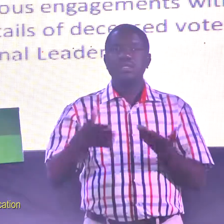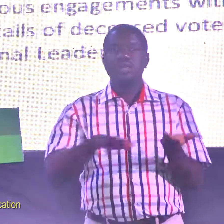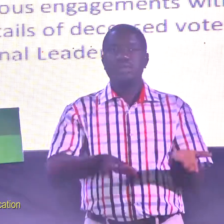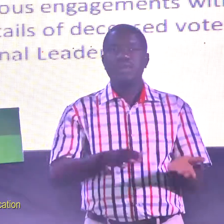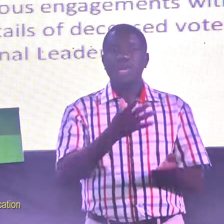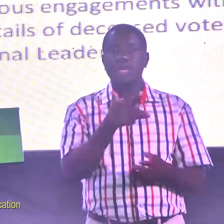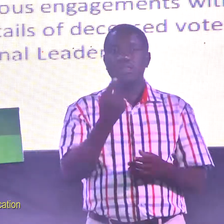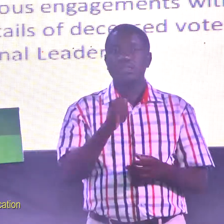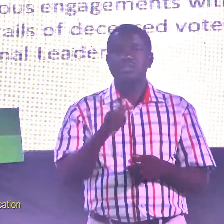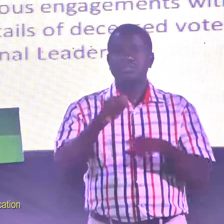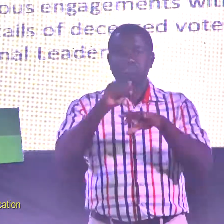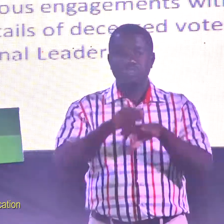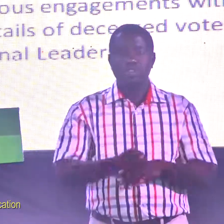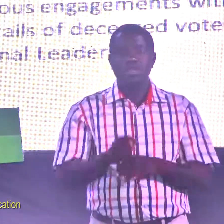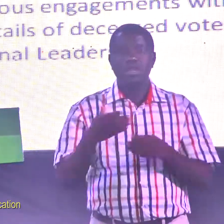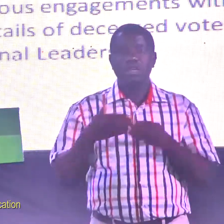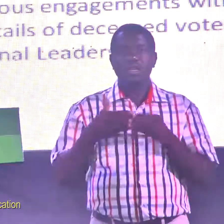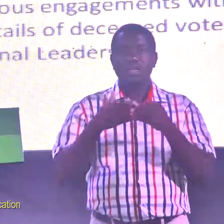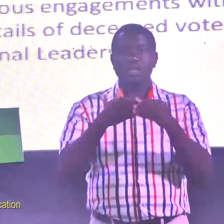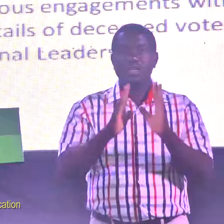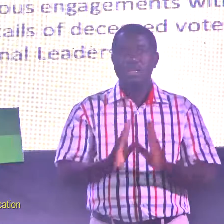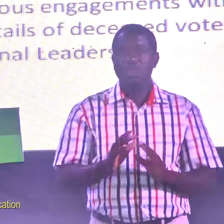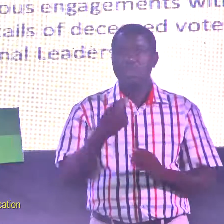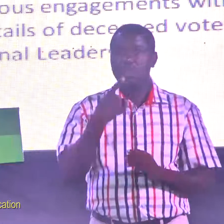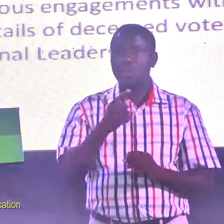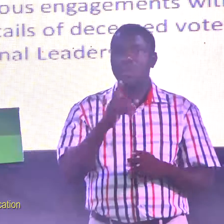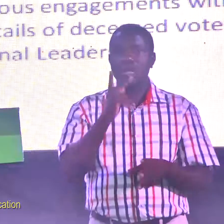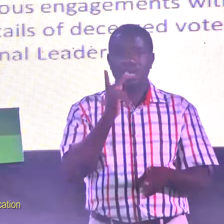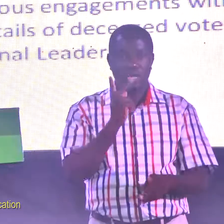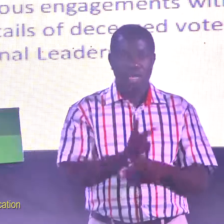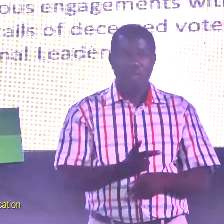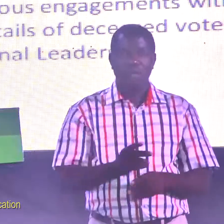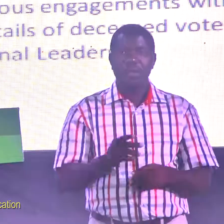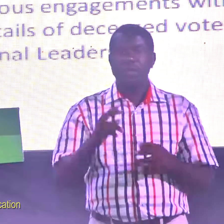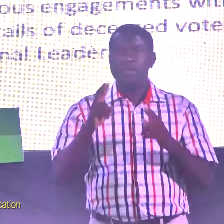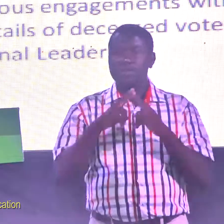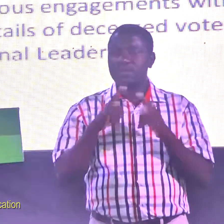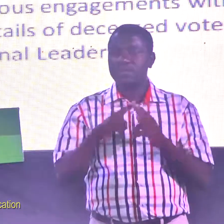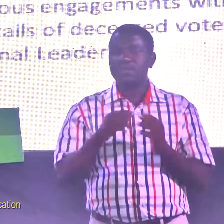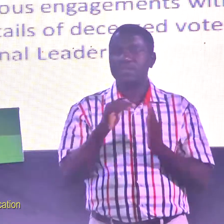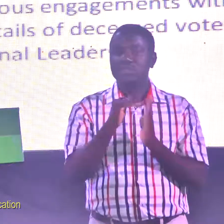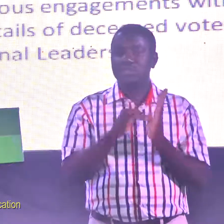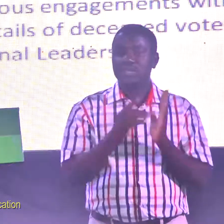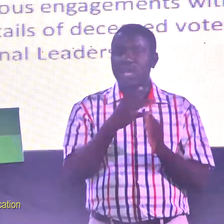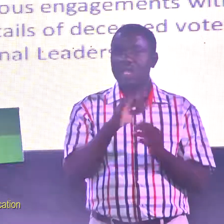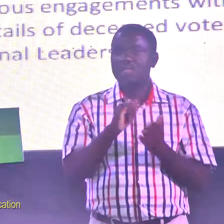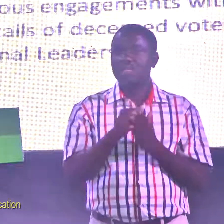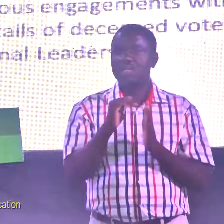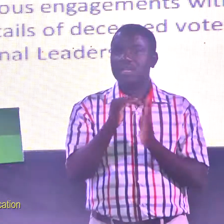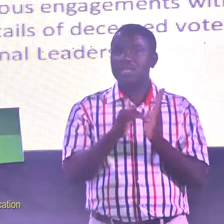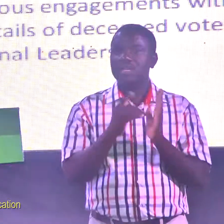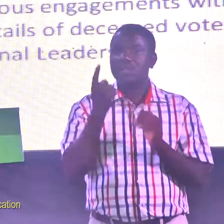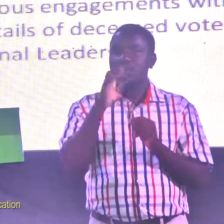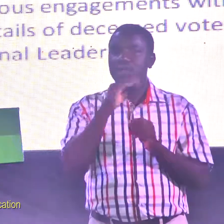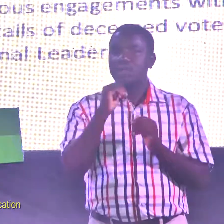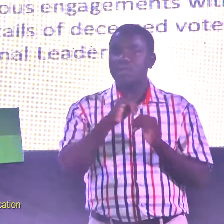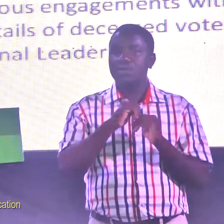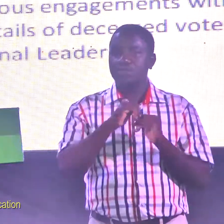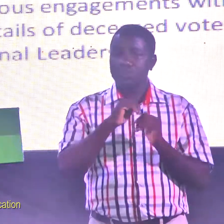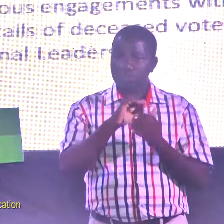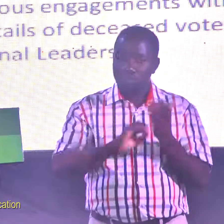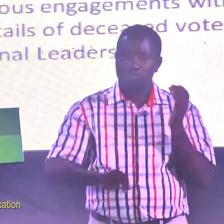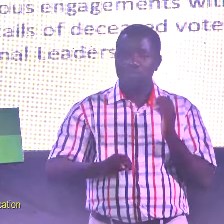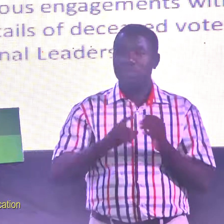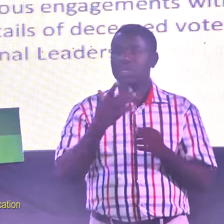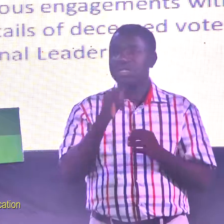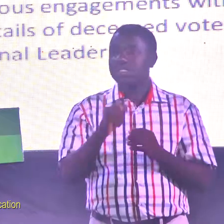leaders who keep village lists, and those lists can be used to remove deceased